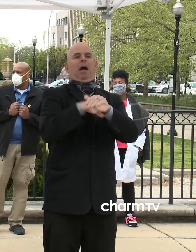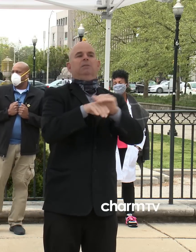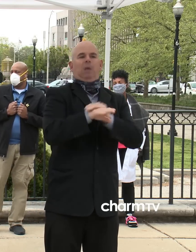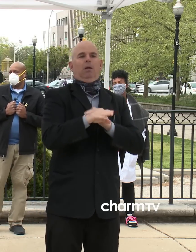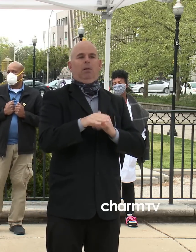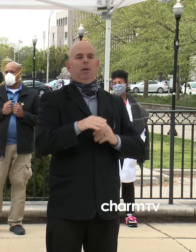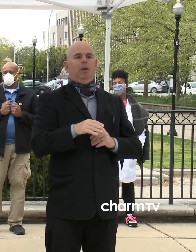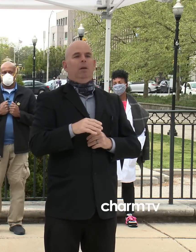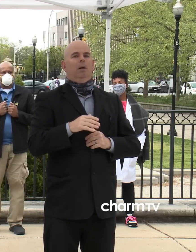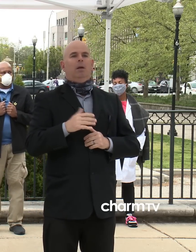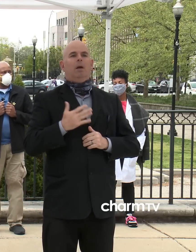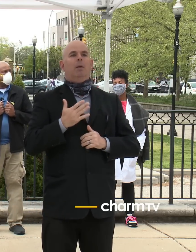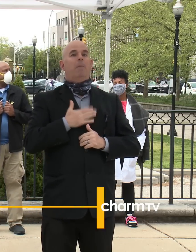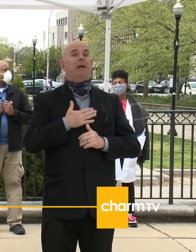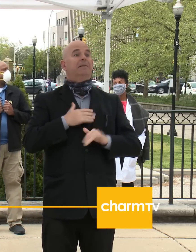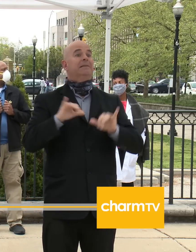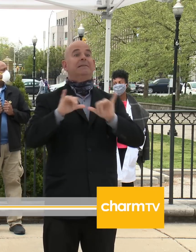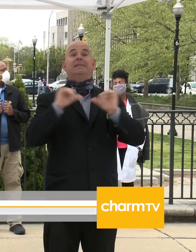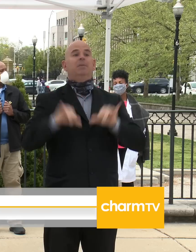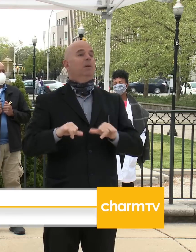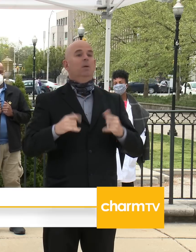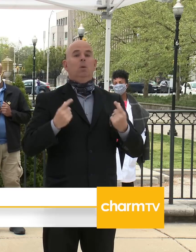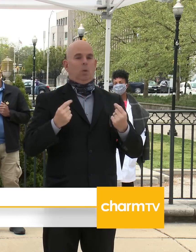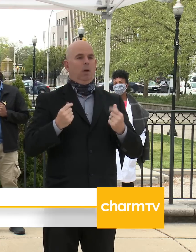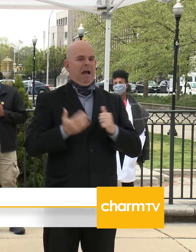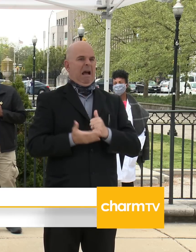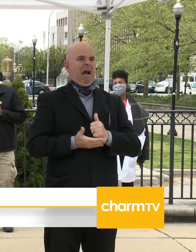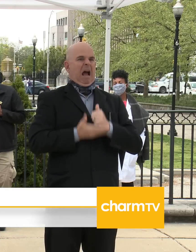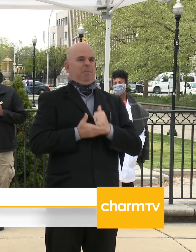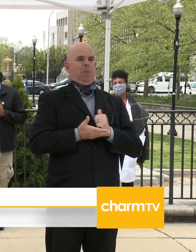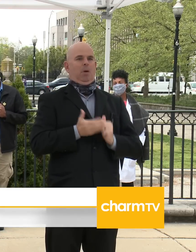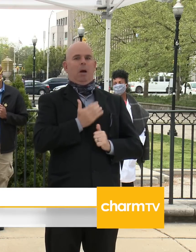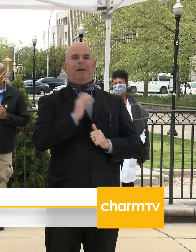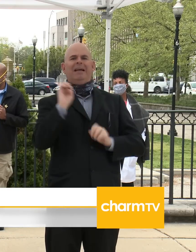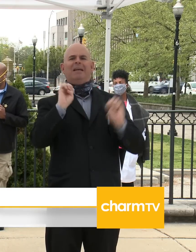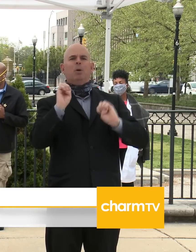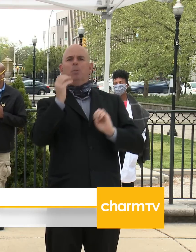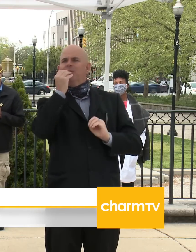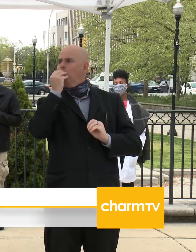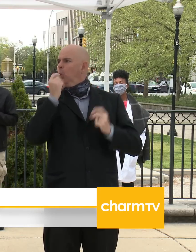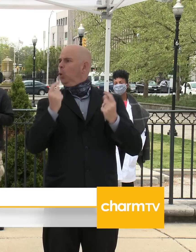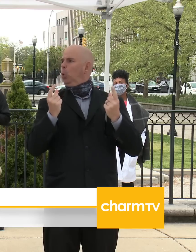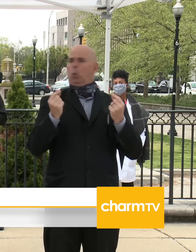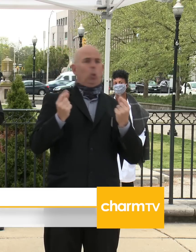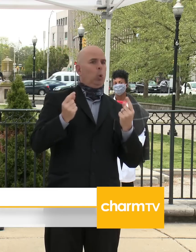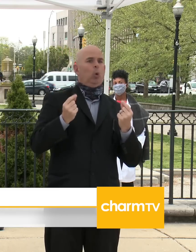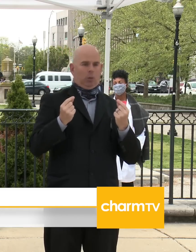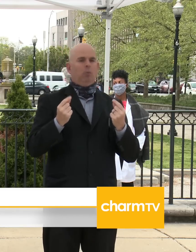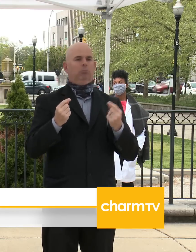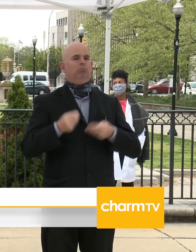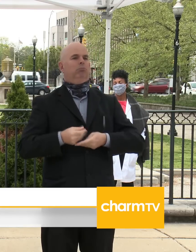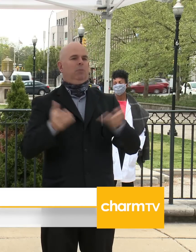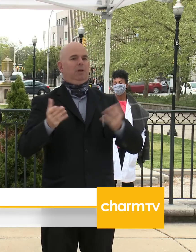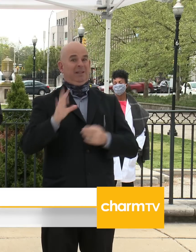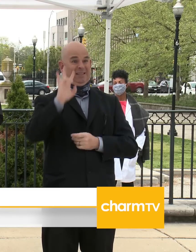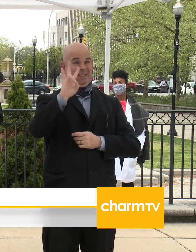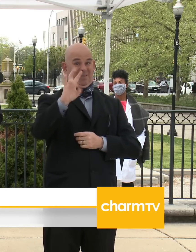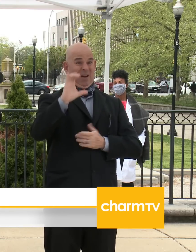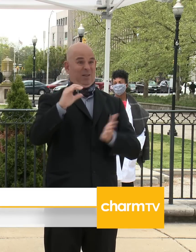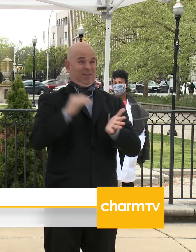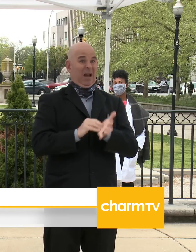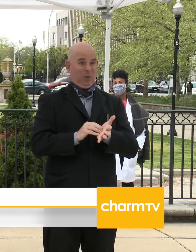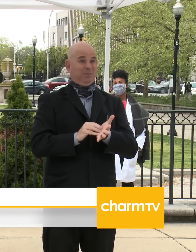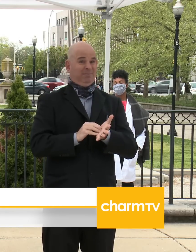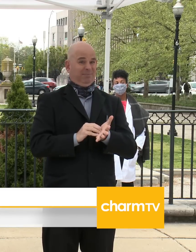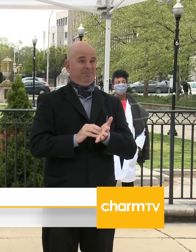current emergency food efforts, where we have already provided more than 700,000 meals in the past 30 days. Going forward,